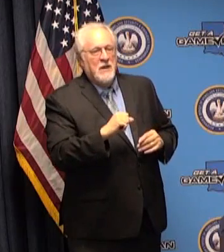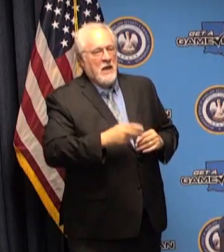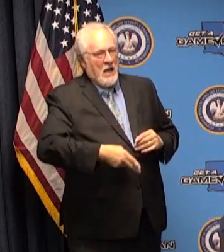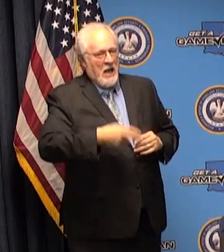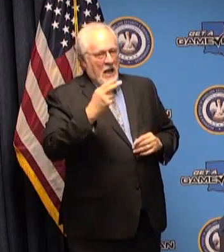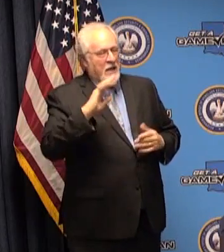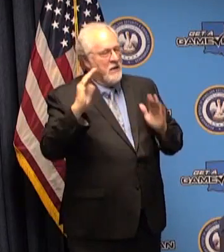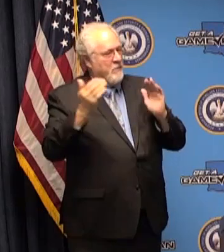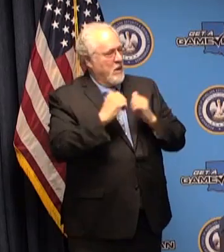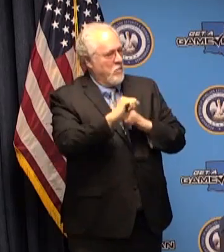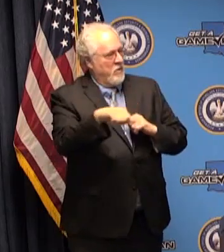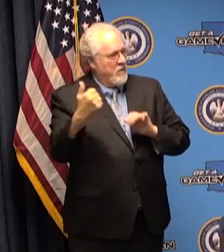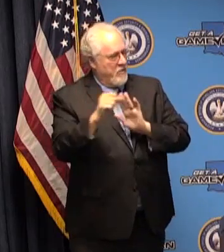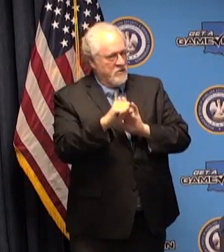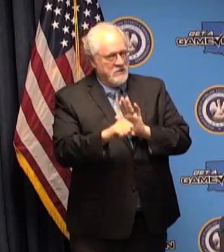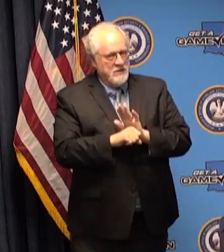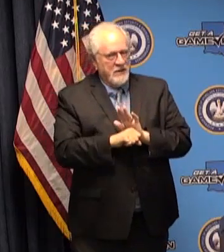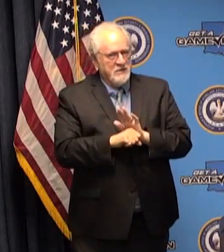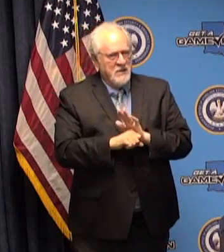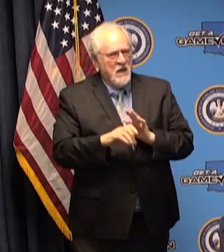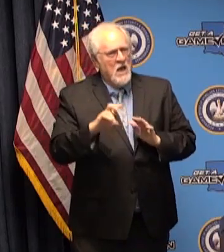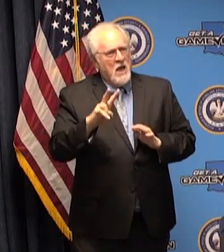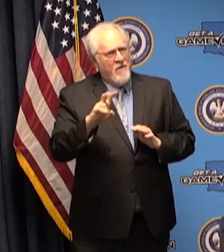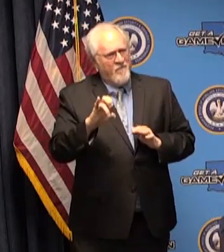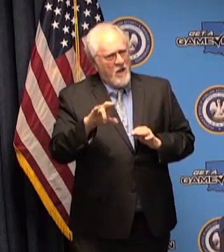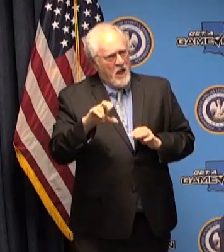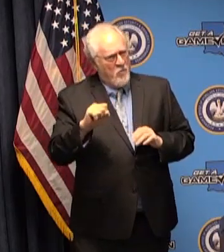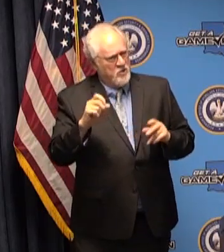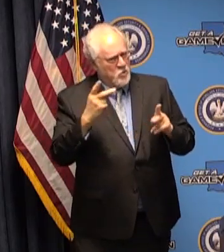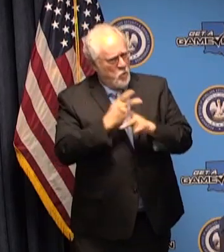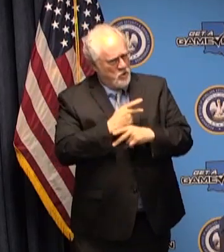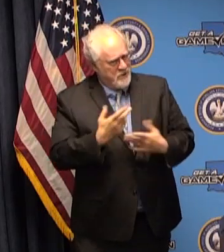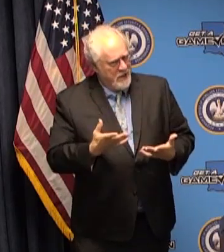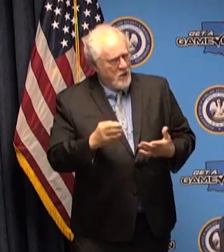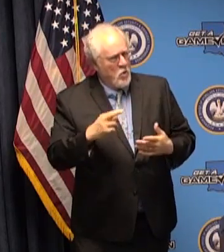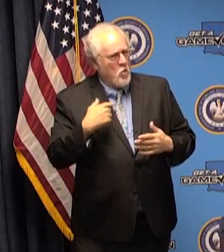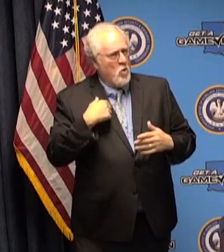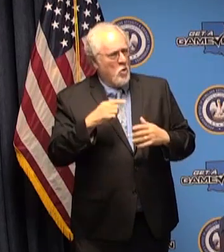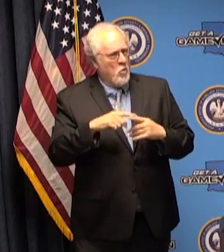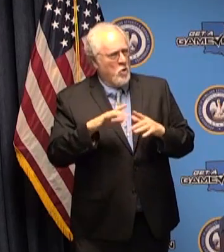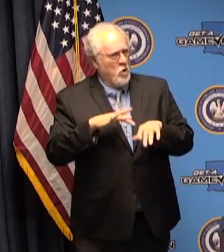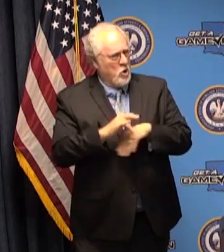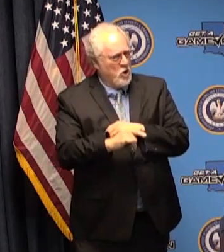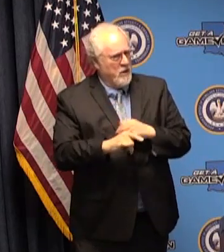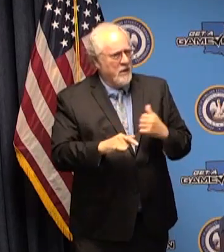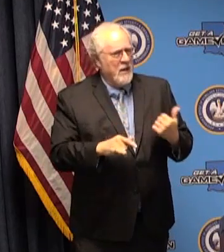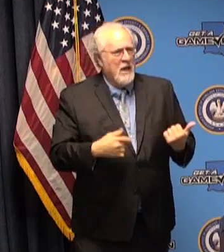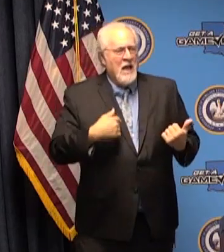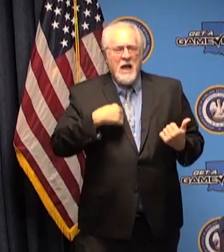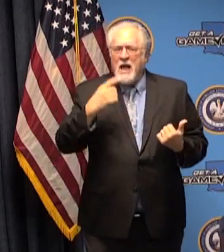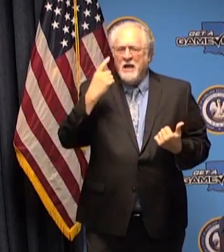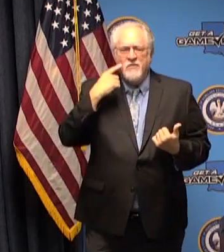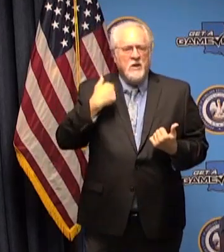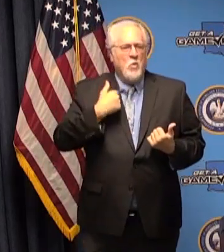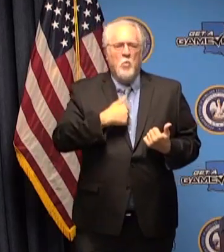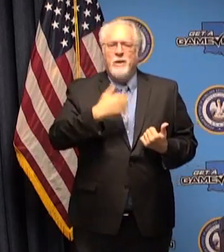unusually high compared to the other states. Is the virus worse here, or are we ahead of the curve on testing? Well, I think we won't know